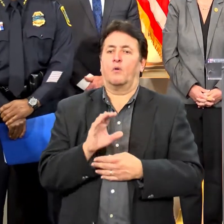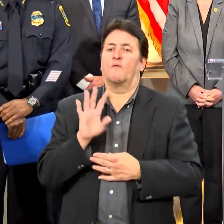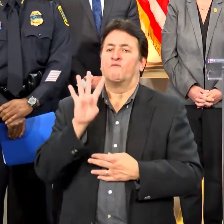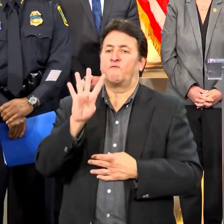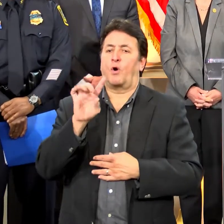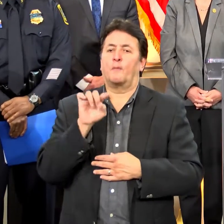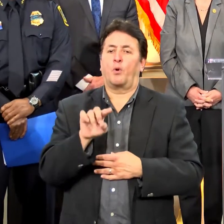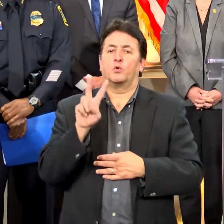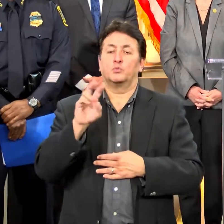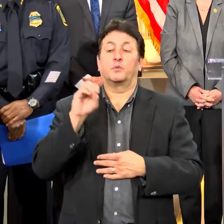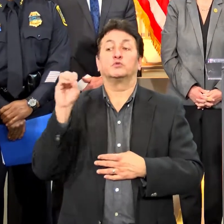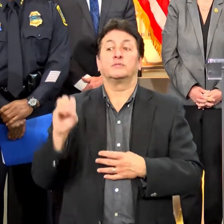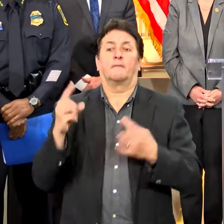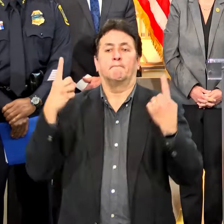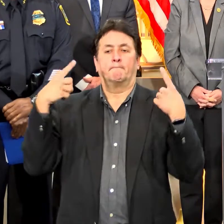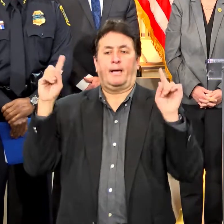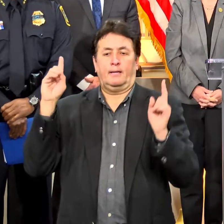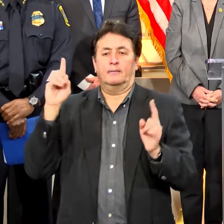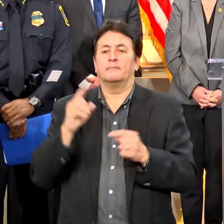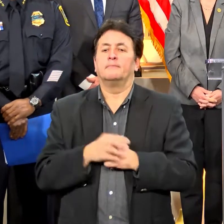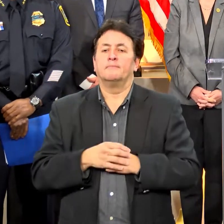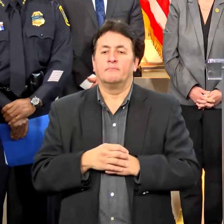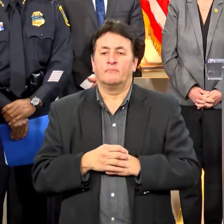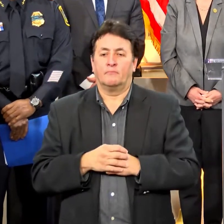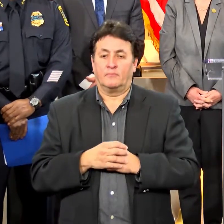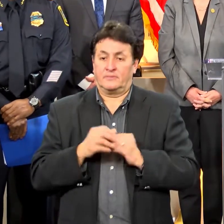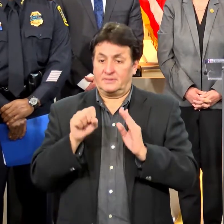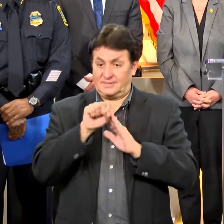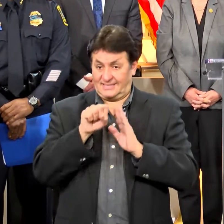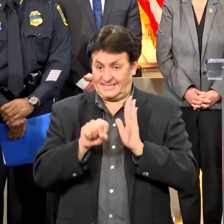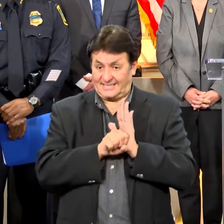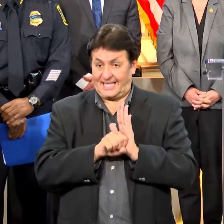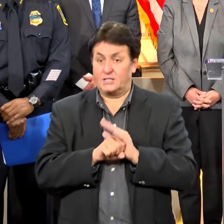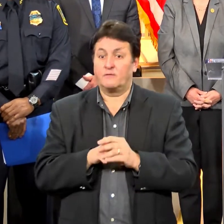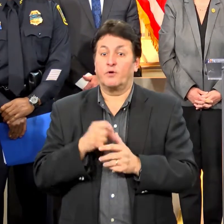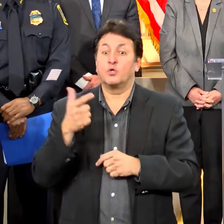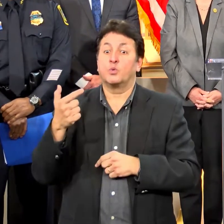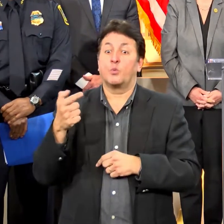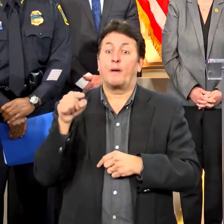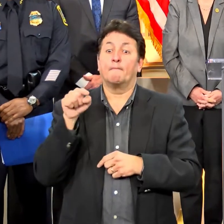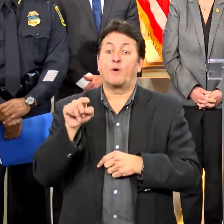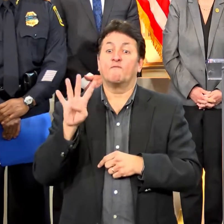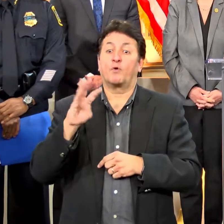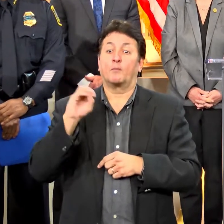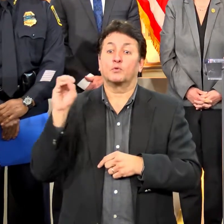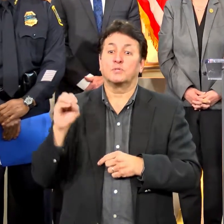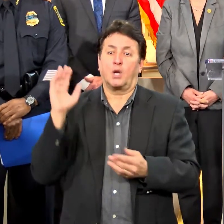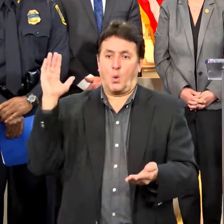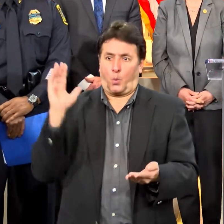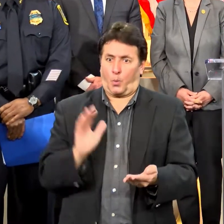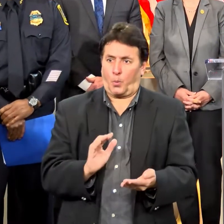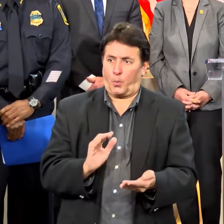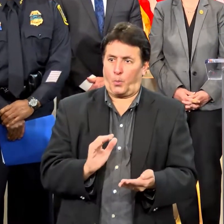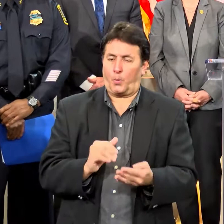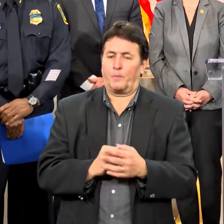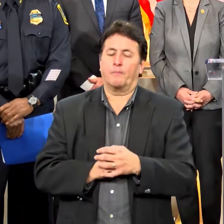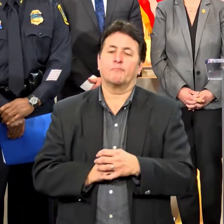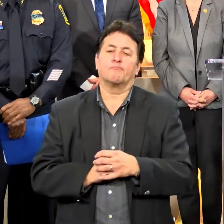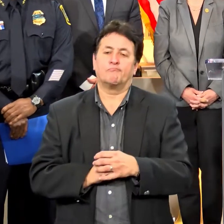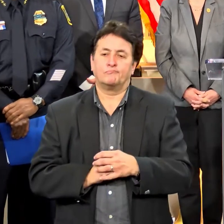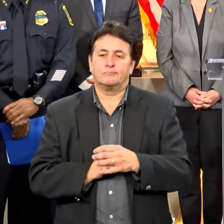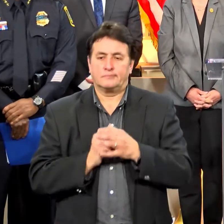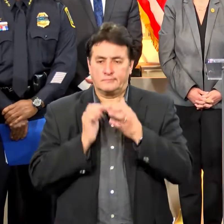as compared to the state recidivism rate of 21.4%. To expand the program's